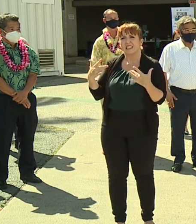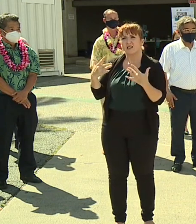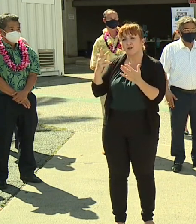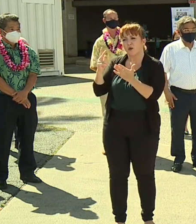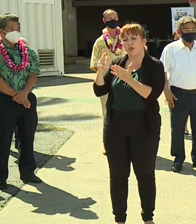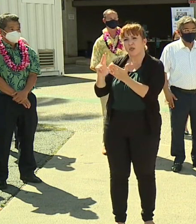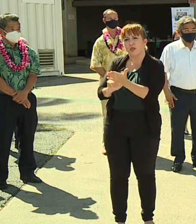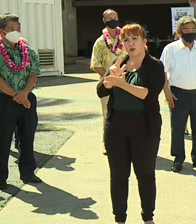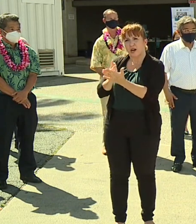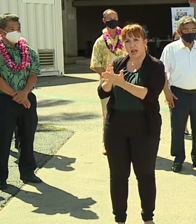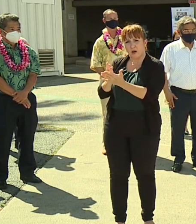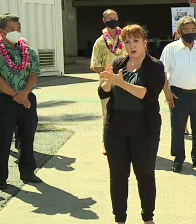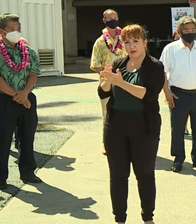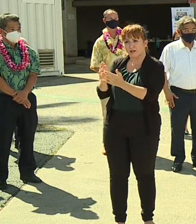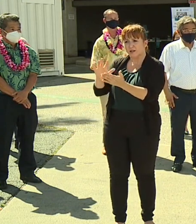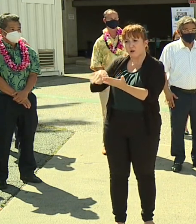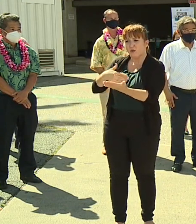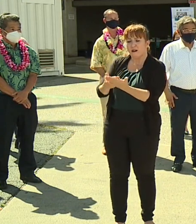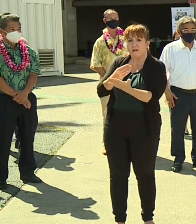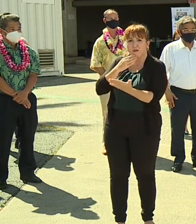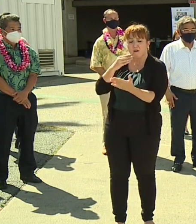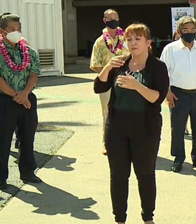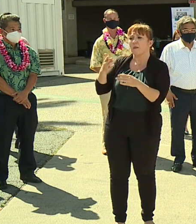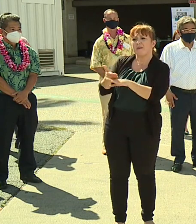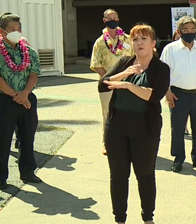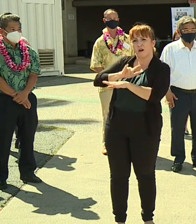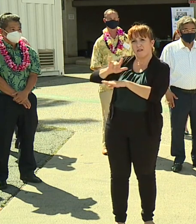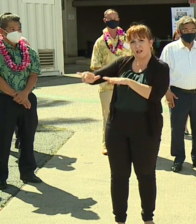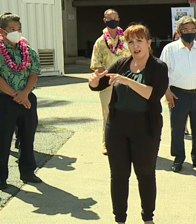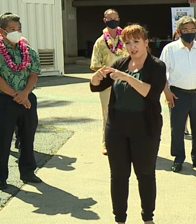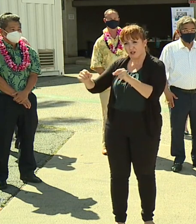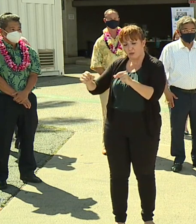a pre-travel test to go home to Japan, and